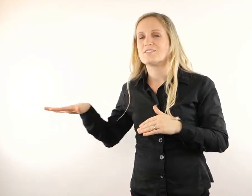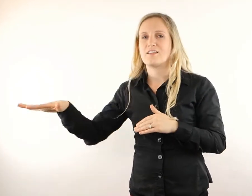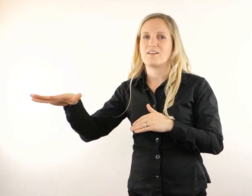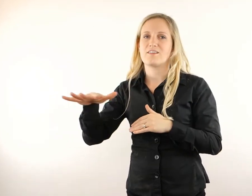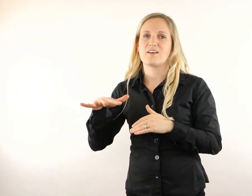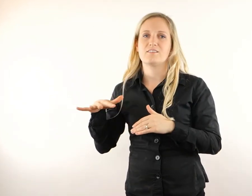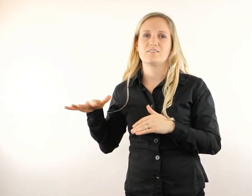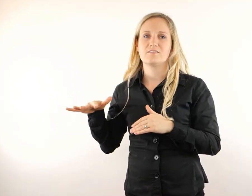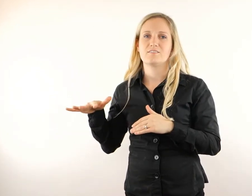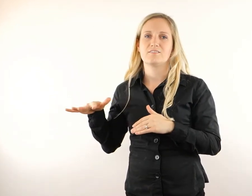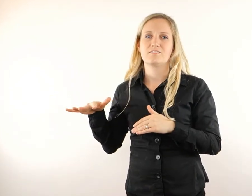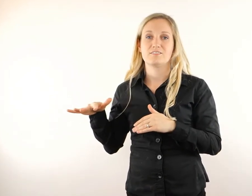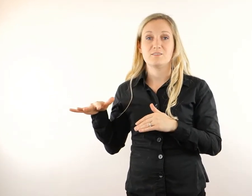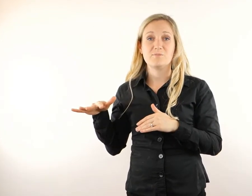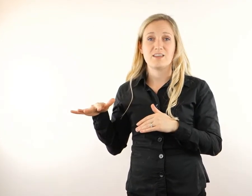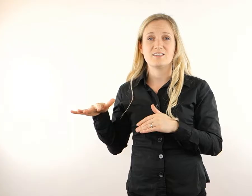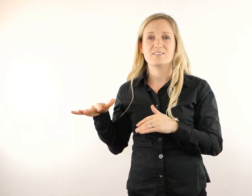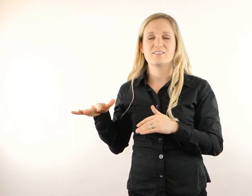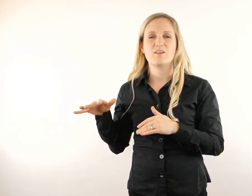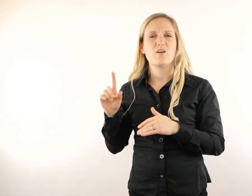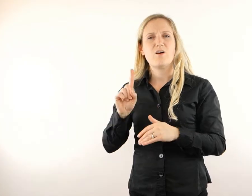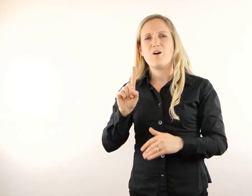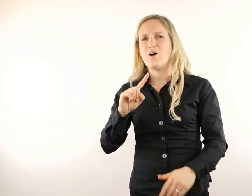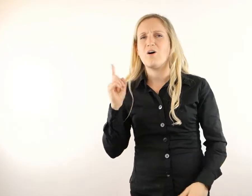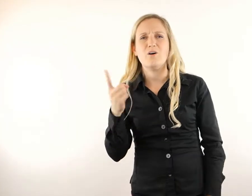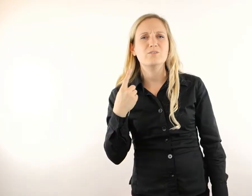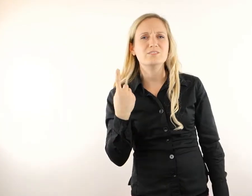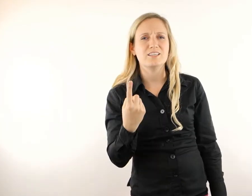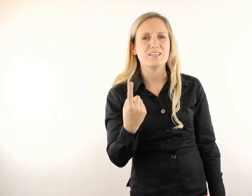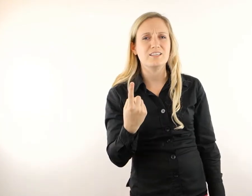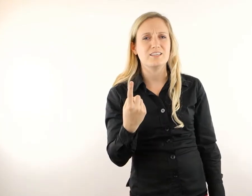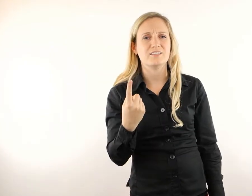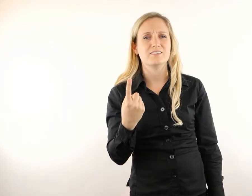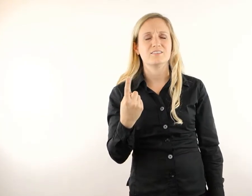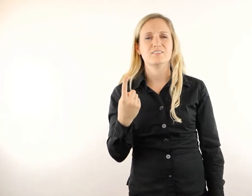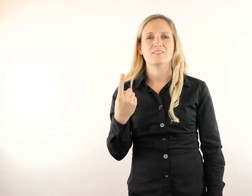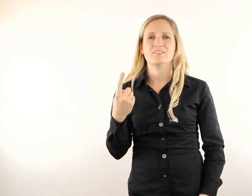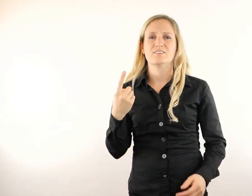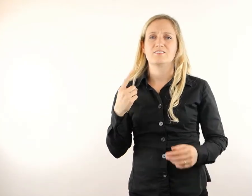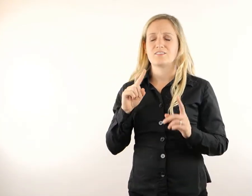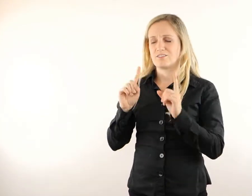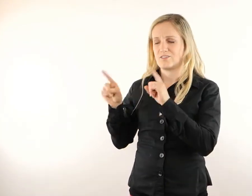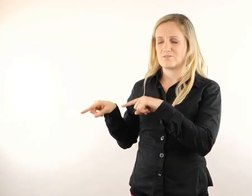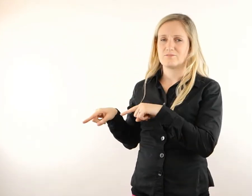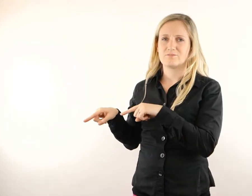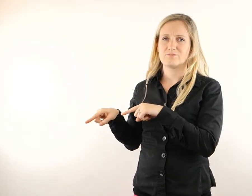the area, to the place. Only he could go.